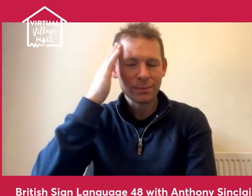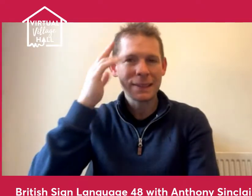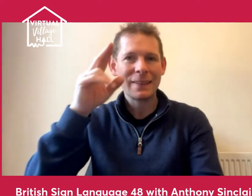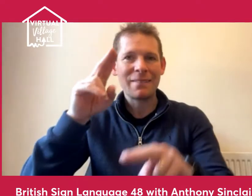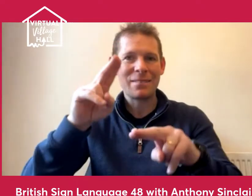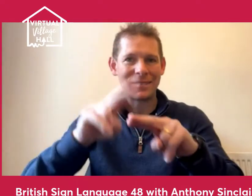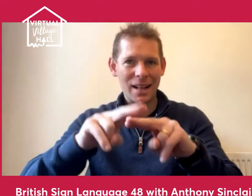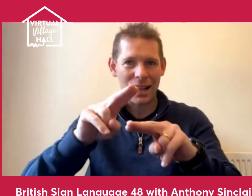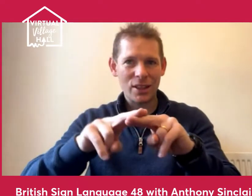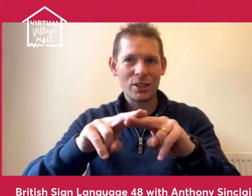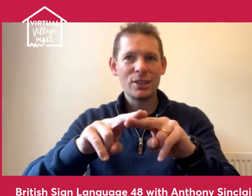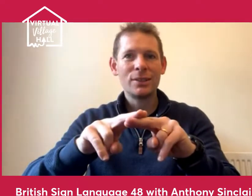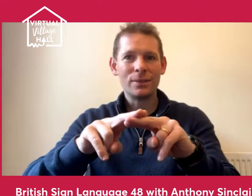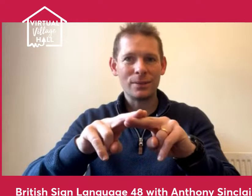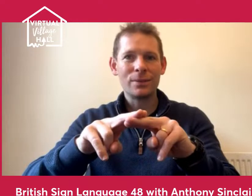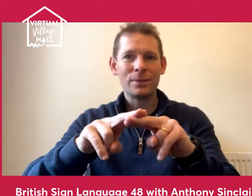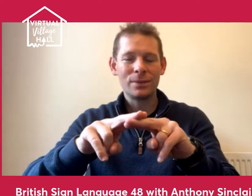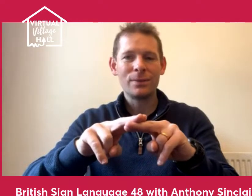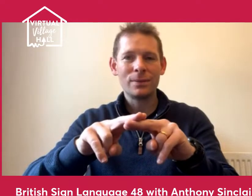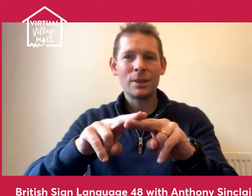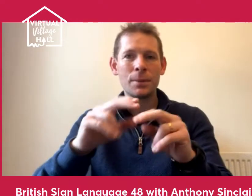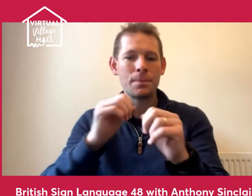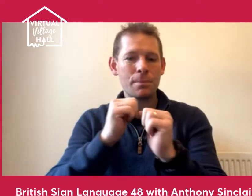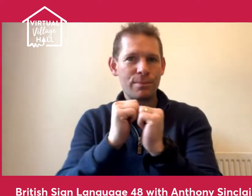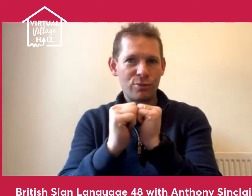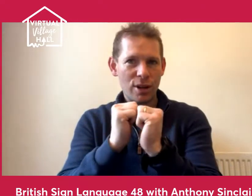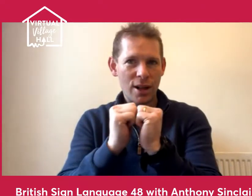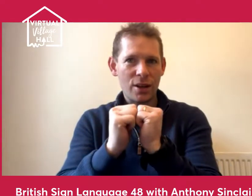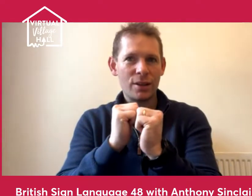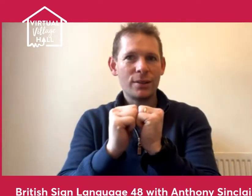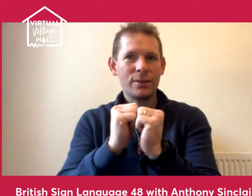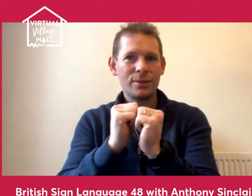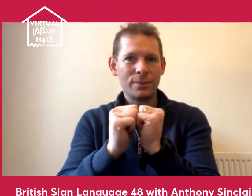mother, which is the sign for mother, father, brother,